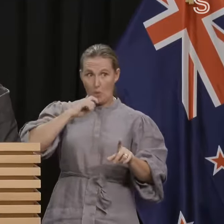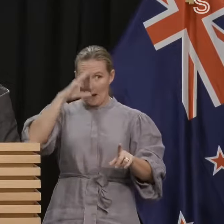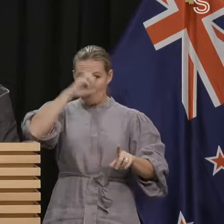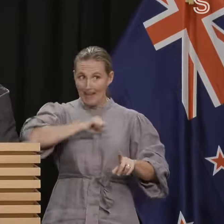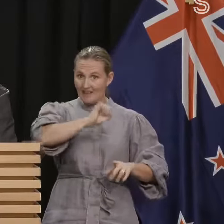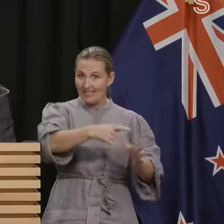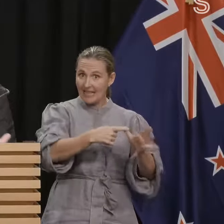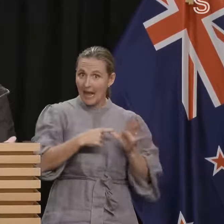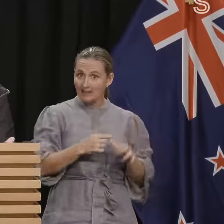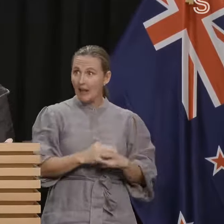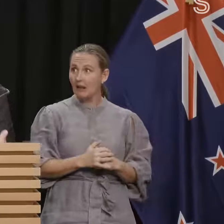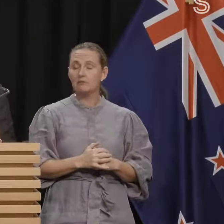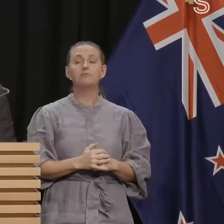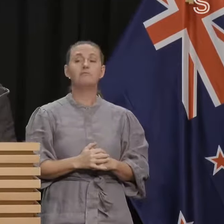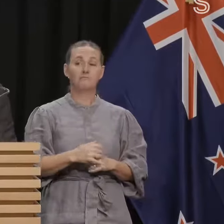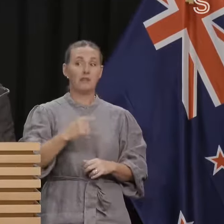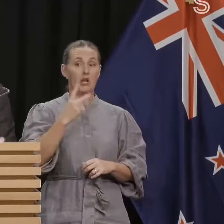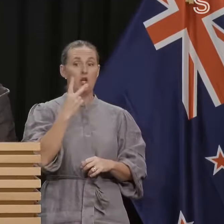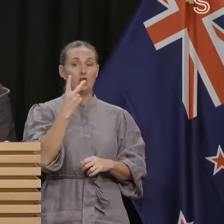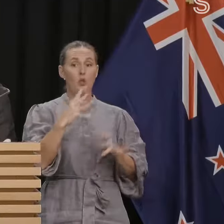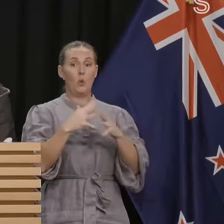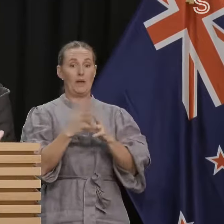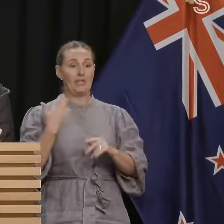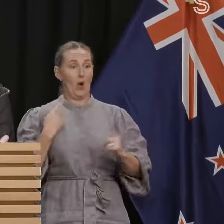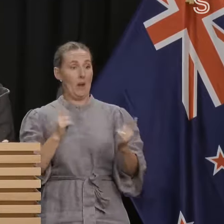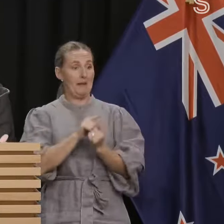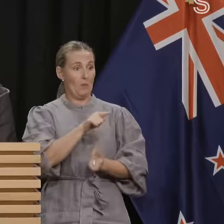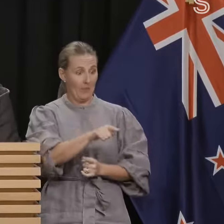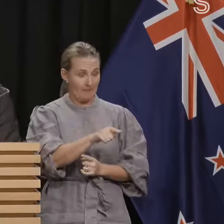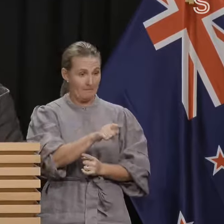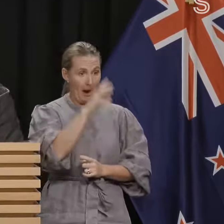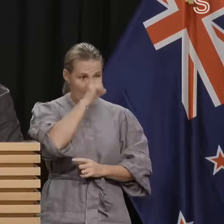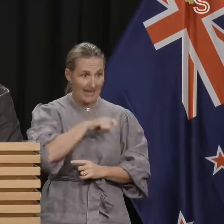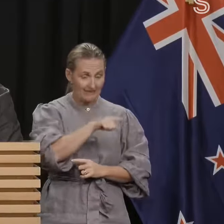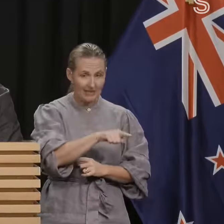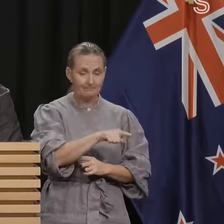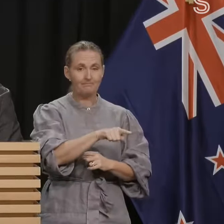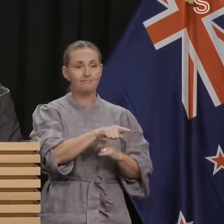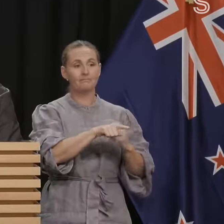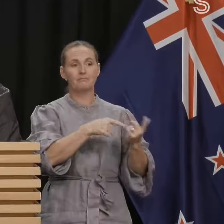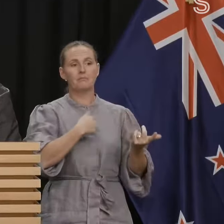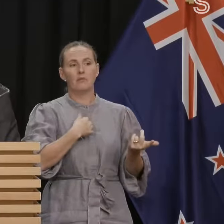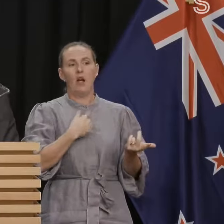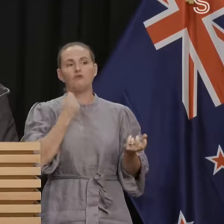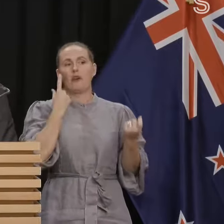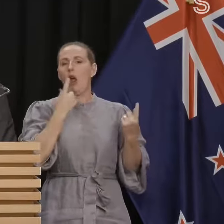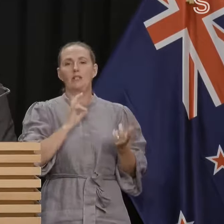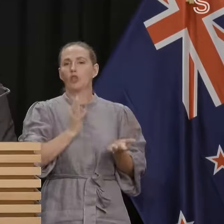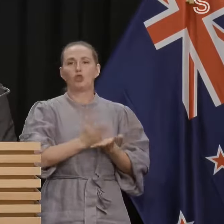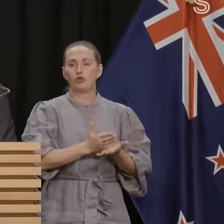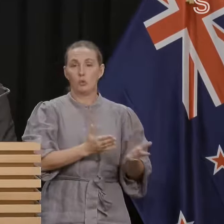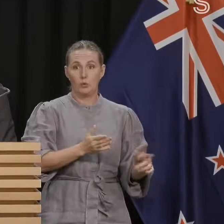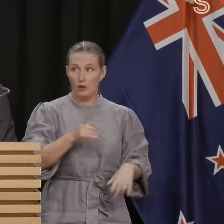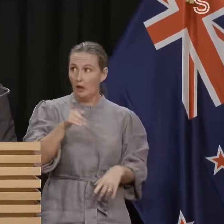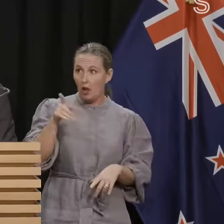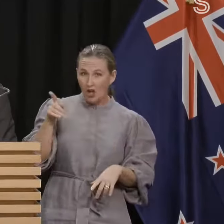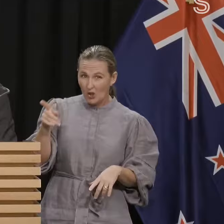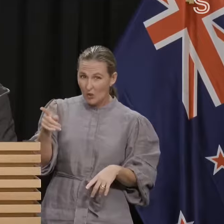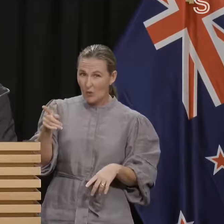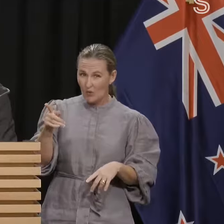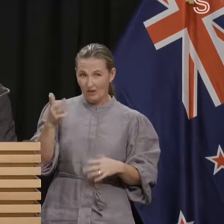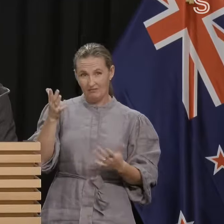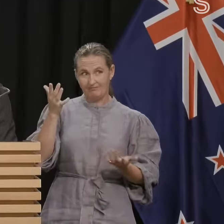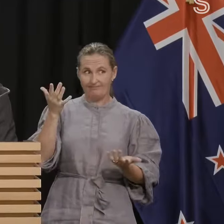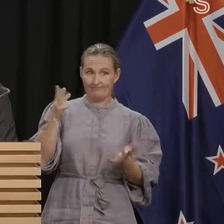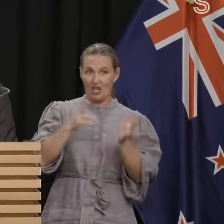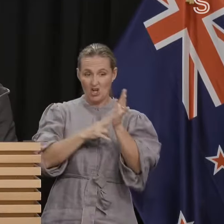you? Well, clearly I did 2 weeks ago, and that turned out to not be true. Are you naive? I think as a Prime Minister,